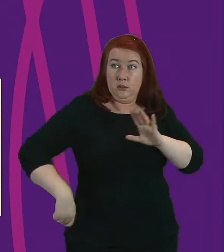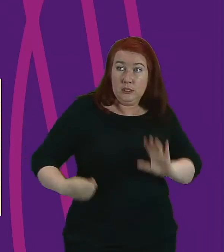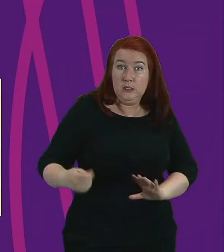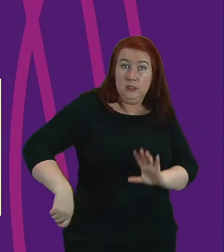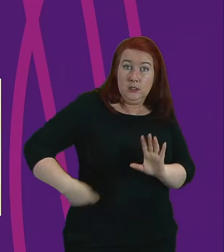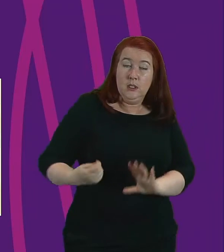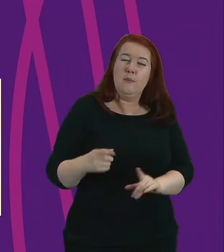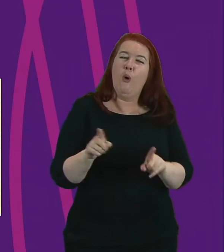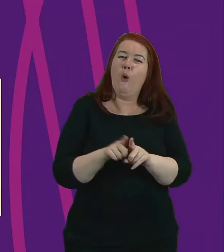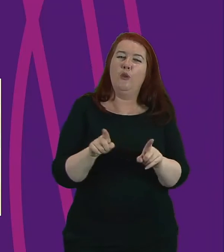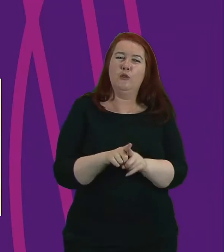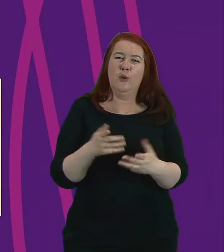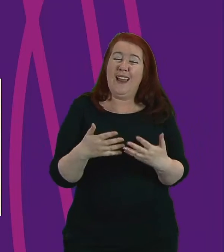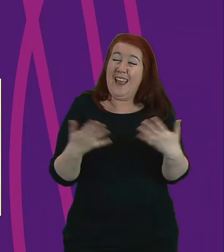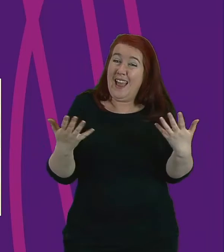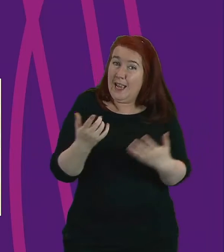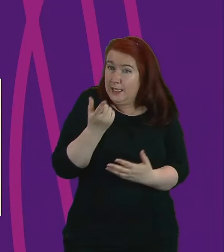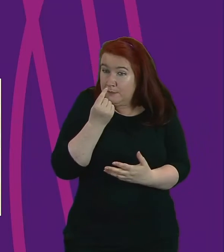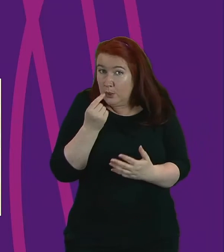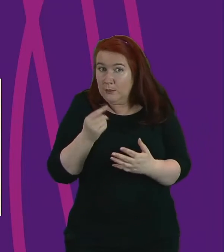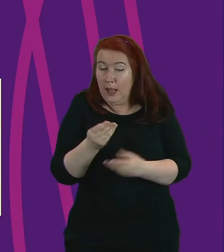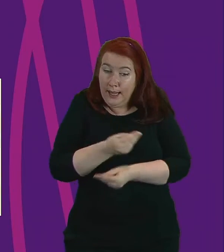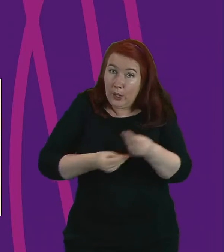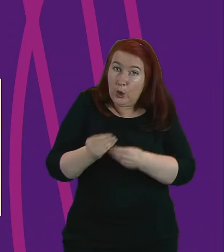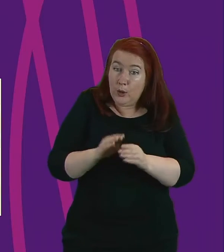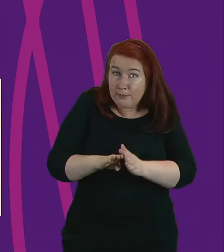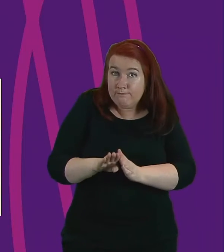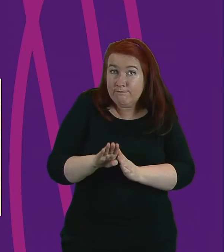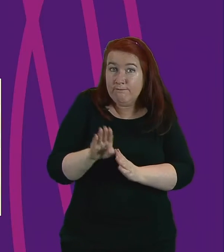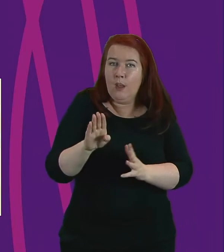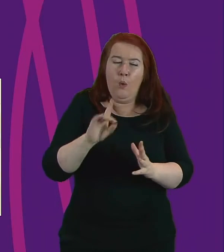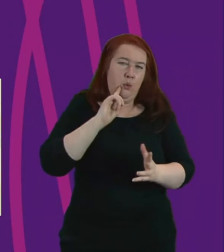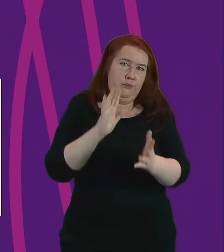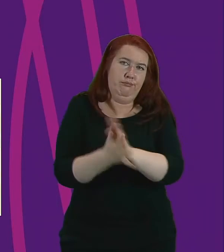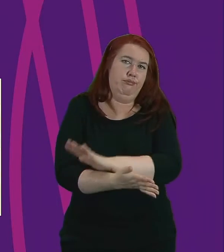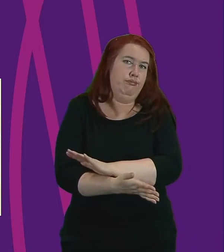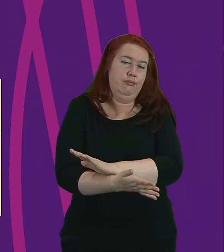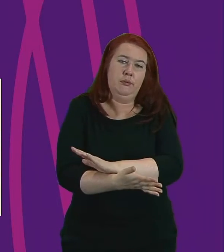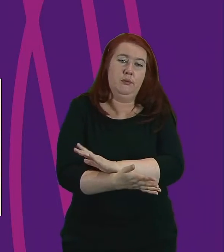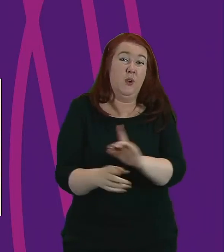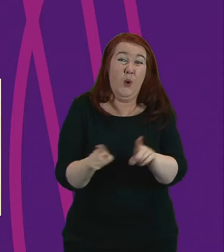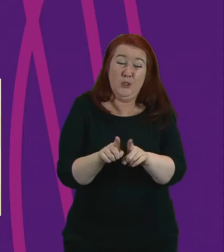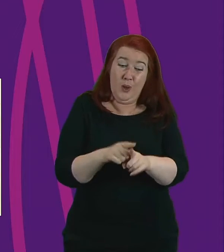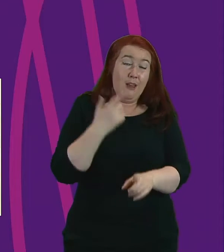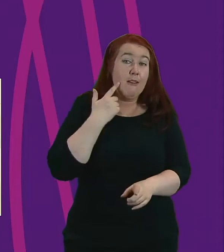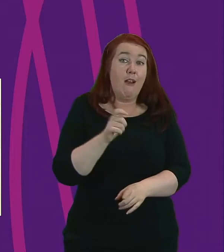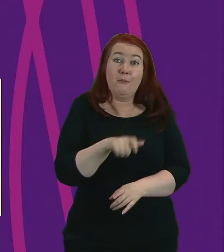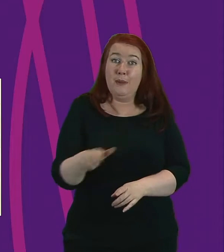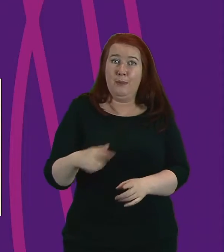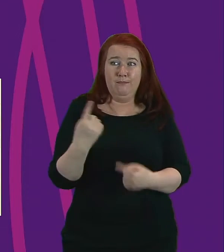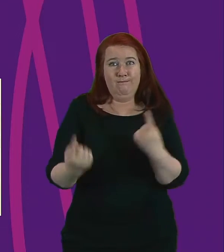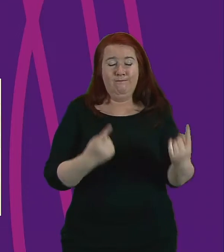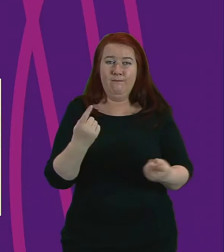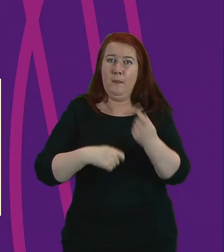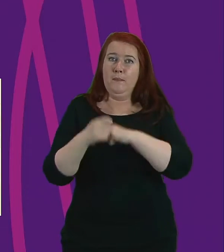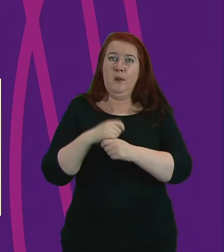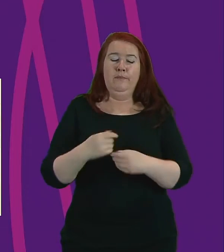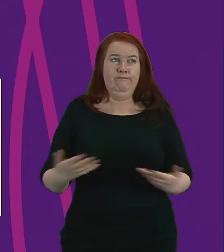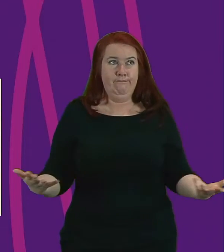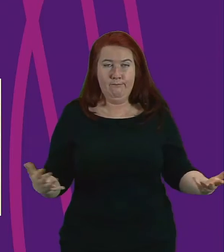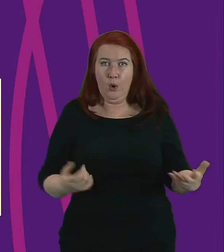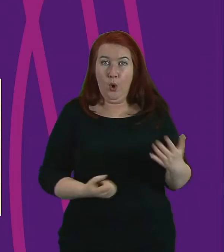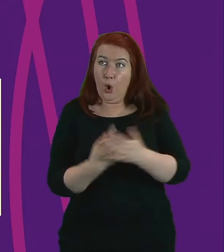crush any fledgling economic recovery and further deprive young people of the opportunities in life